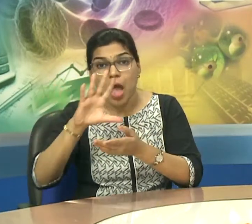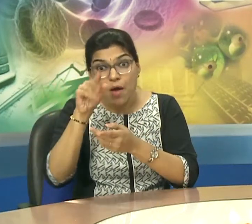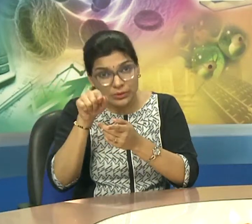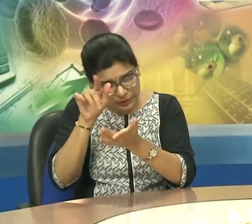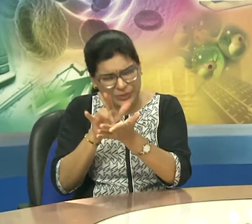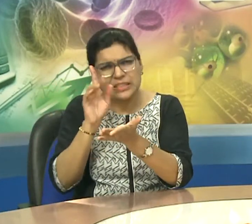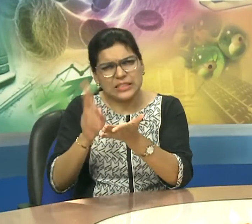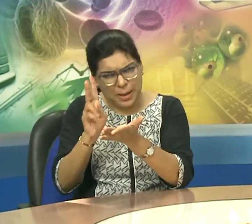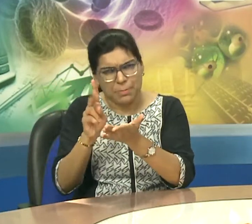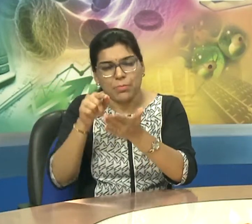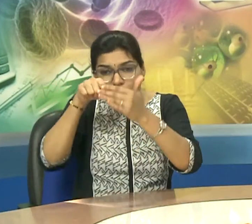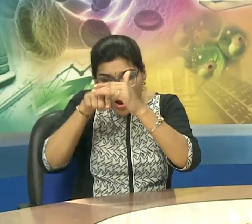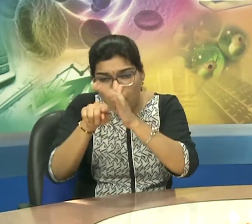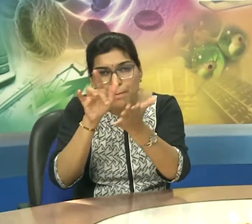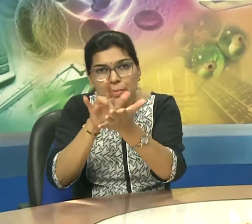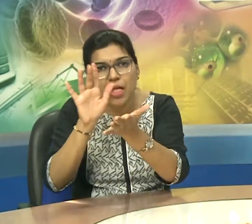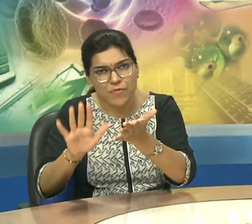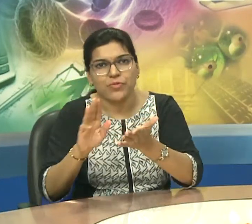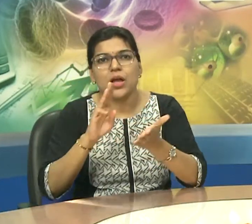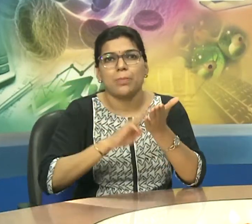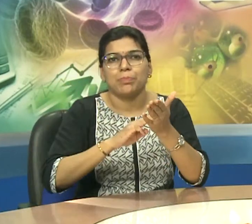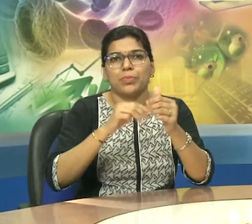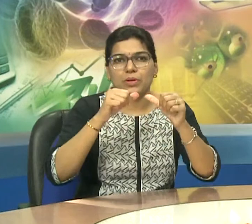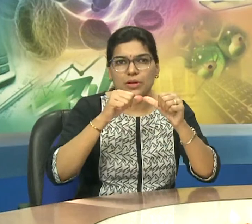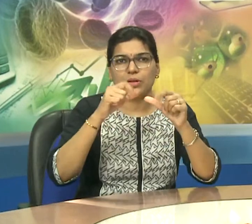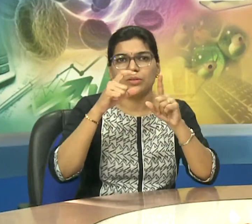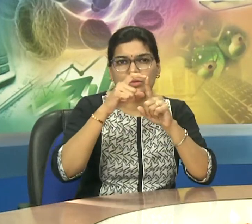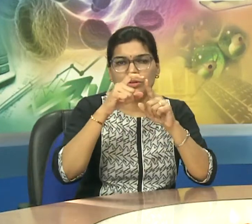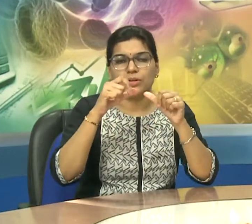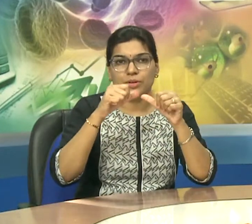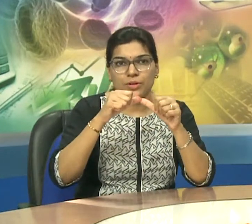and they have typically red and black faces.